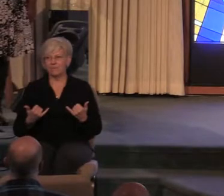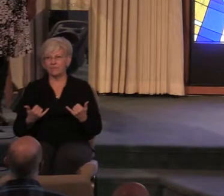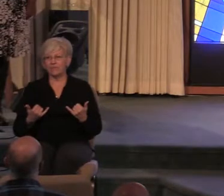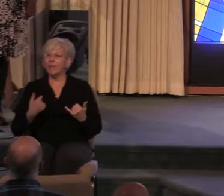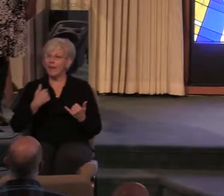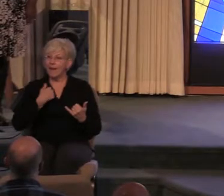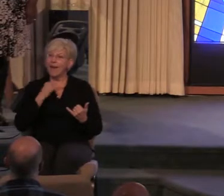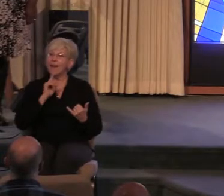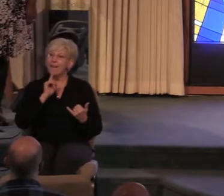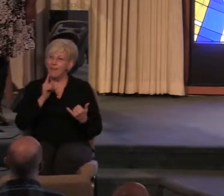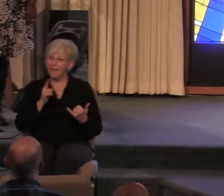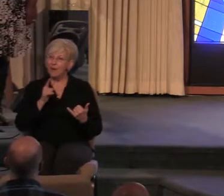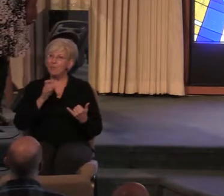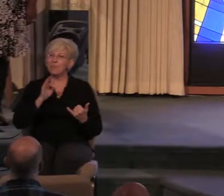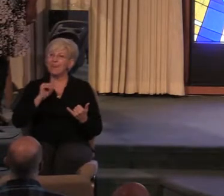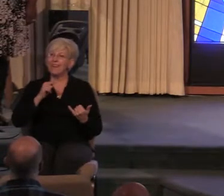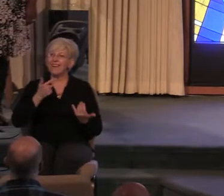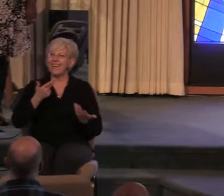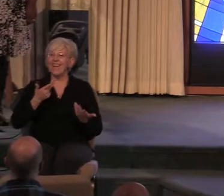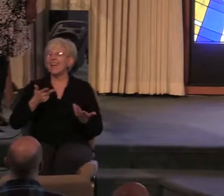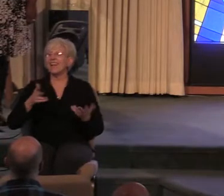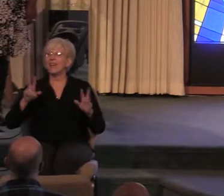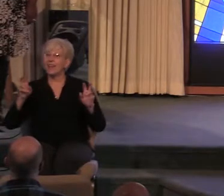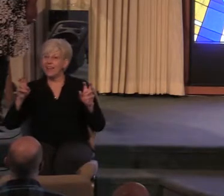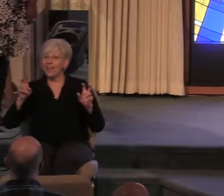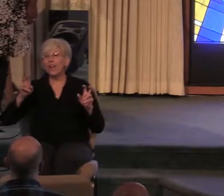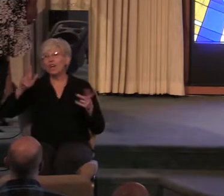I am a child of the Most High.